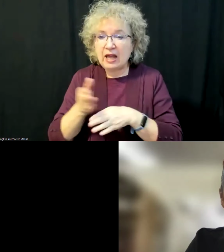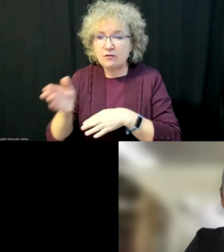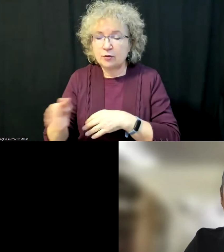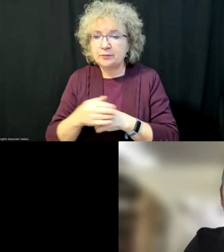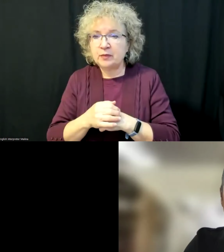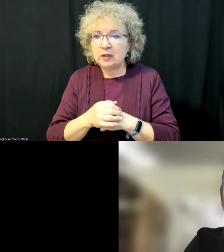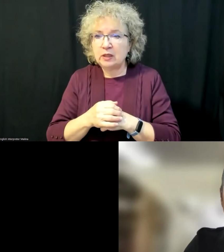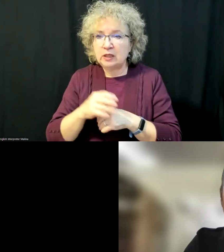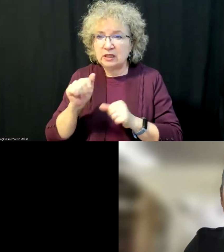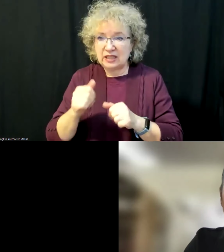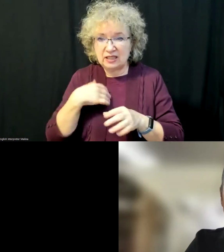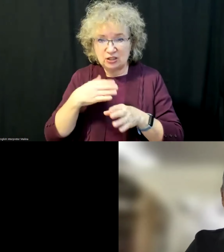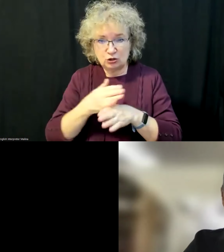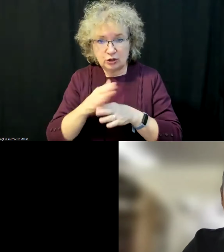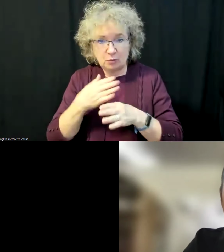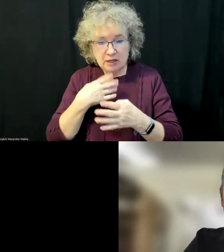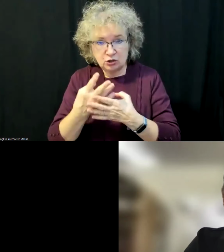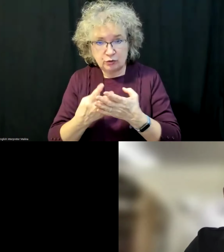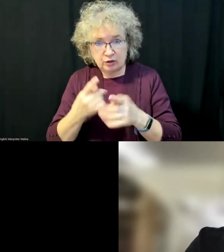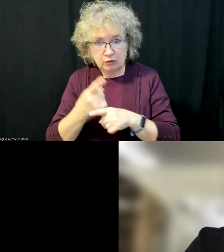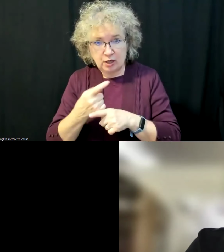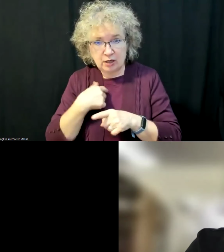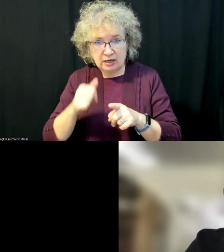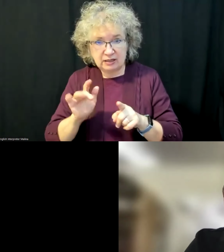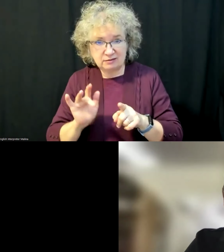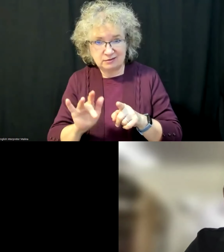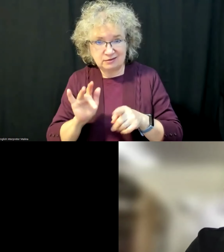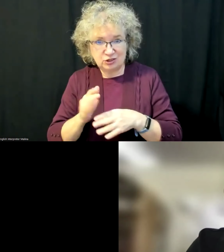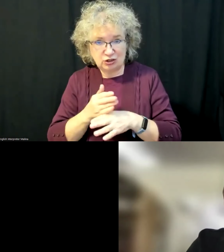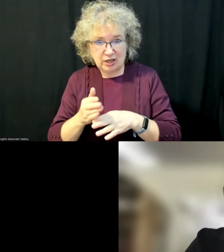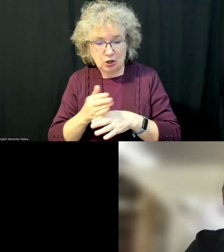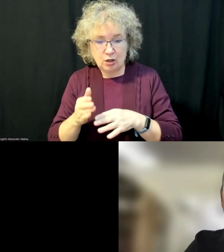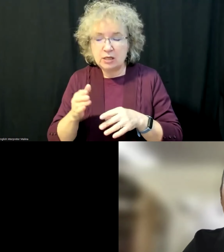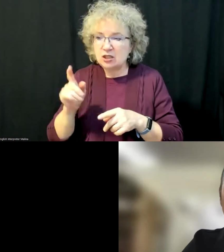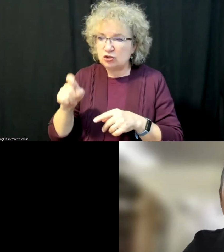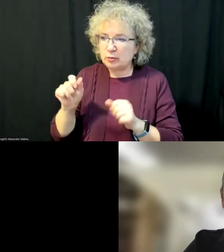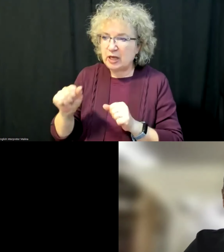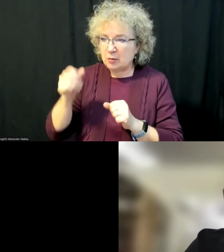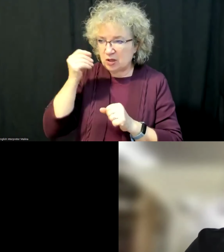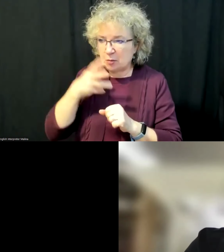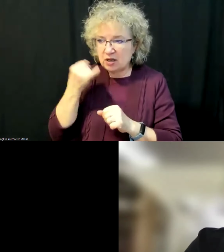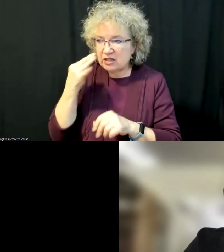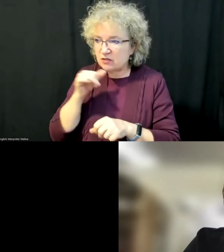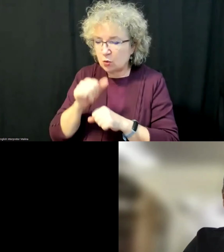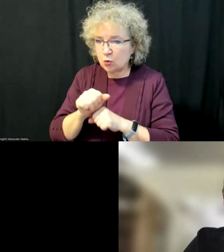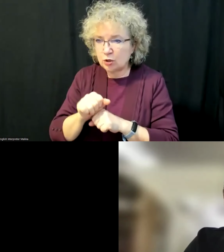able to share on my end. Correct. I can hit the little share button and I should be able to. Yeah, let me know if it doesn't work.